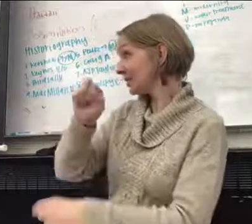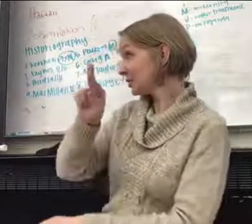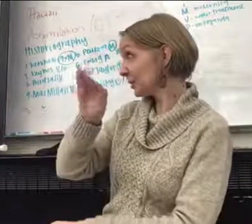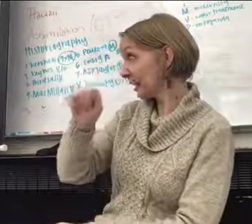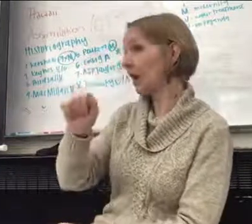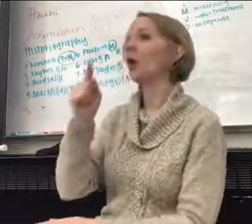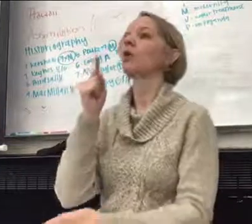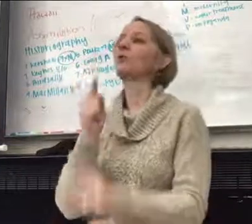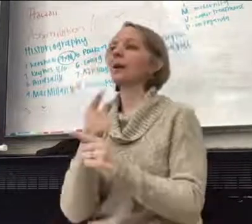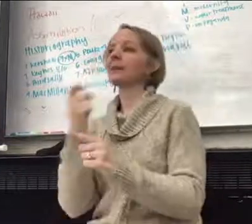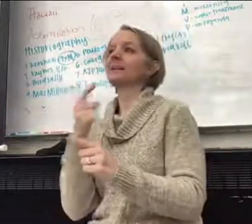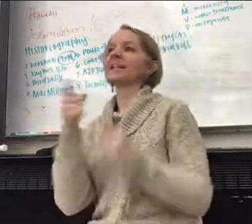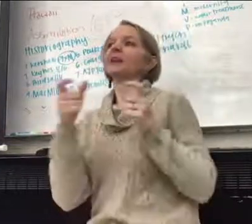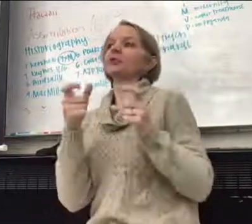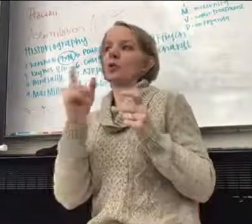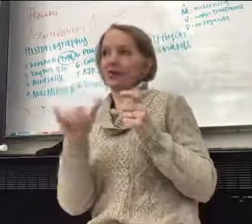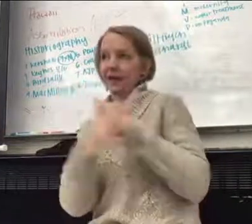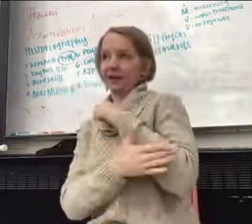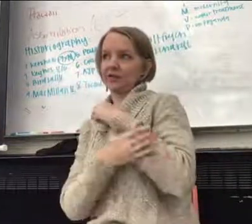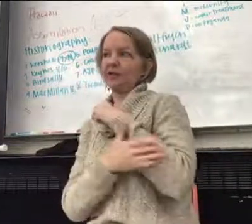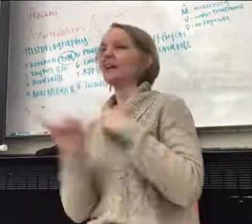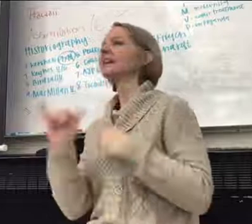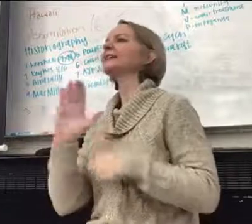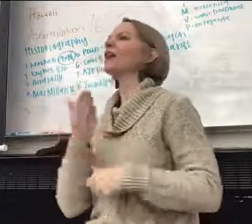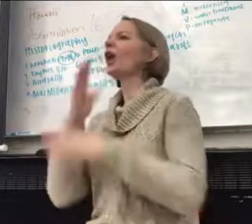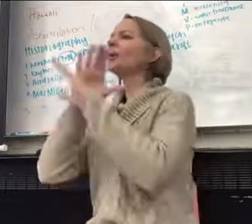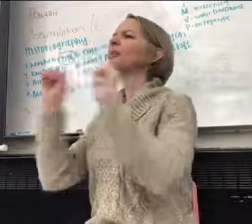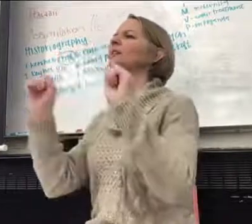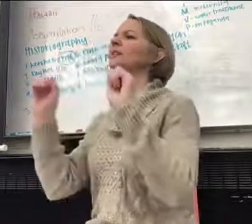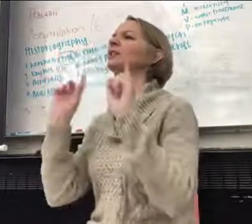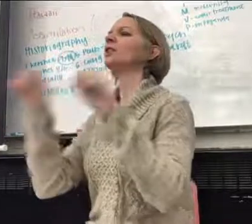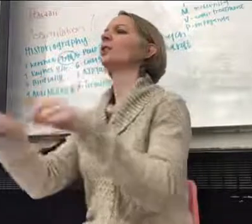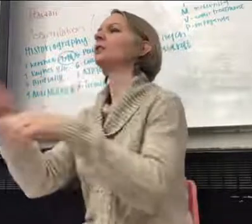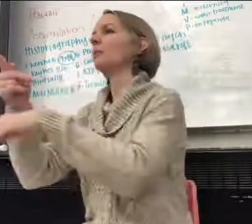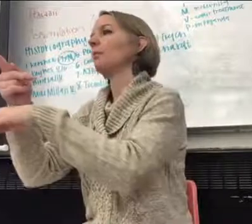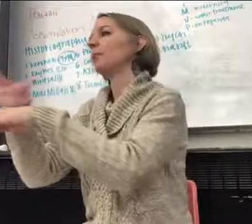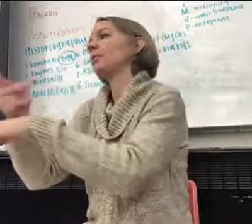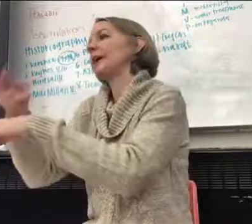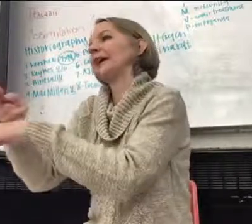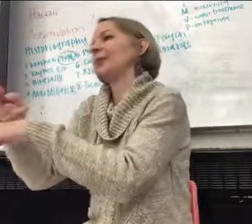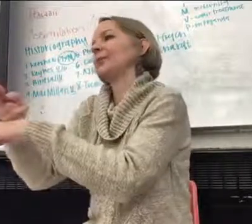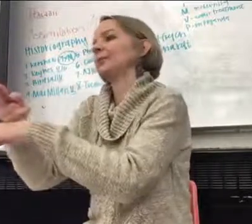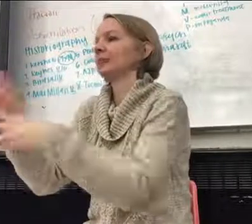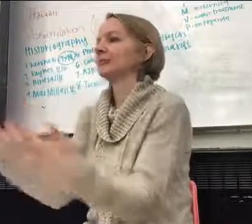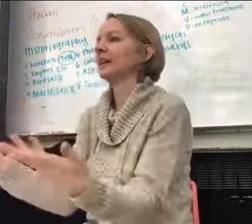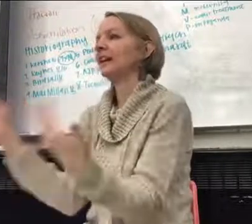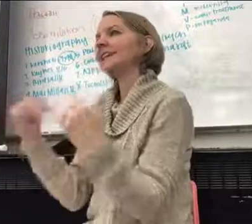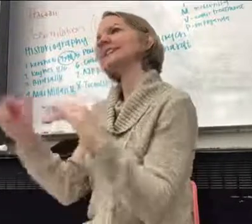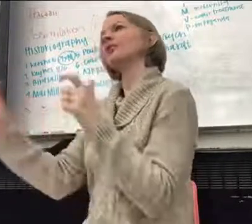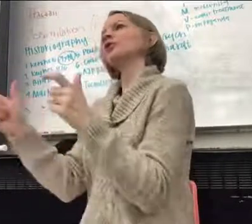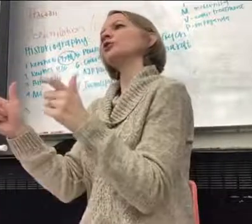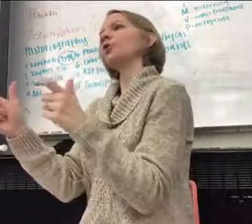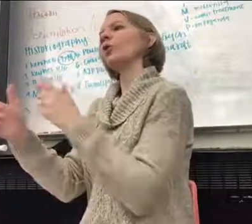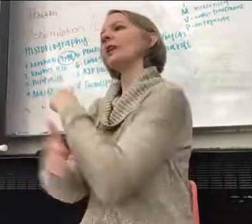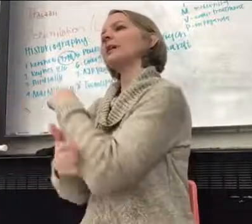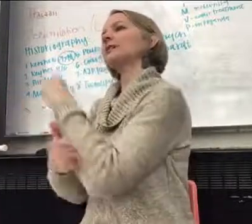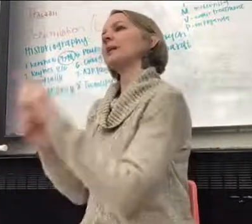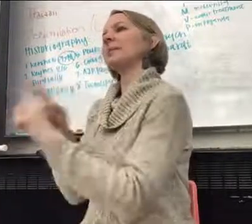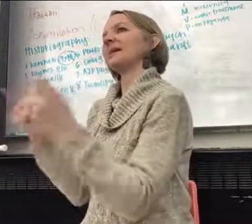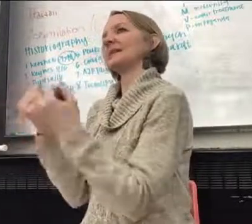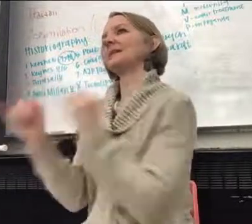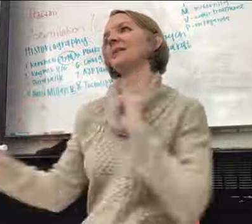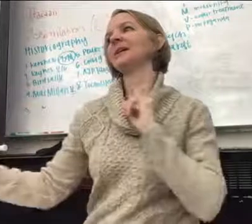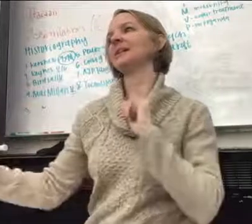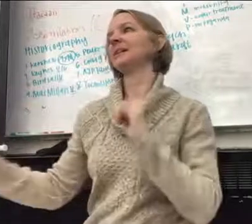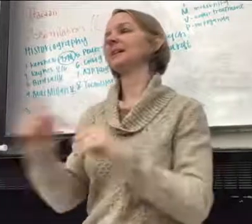Yeah. So it's kind of like our president going to Puerto Rico. They still control the country, but it's an independent country. But